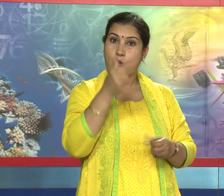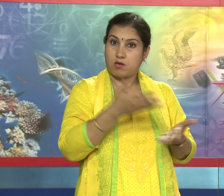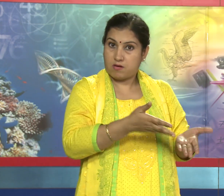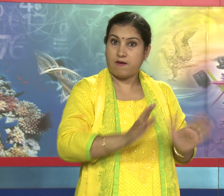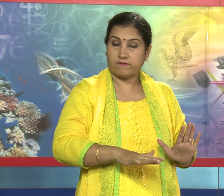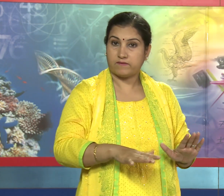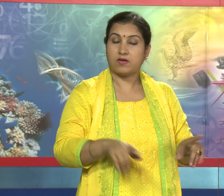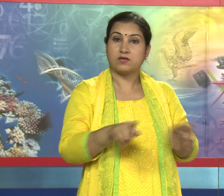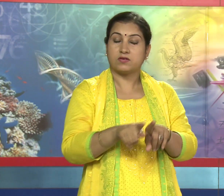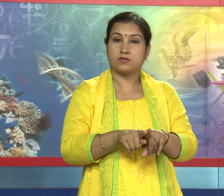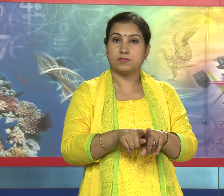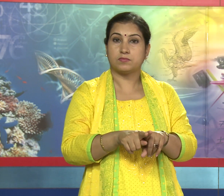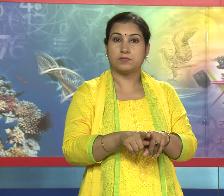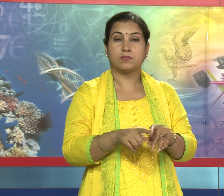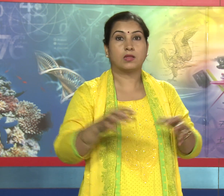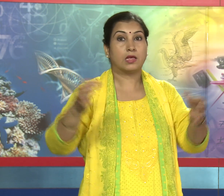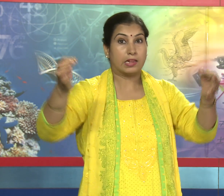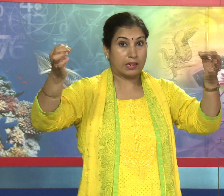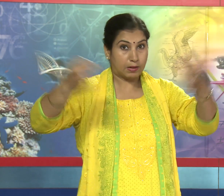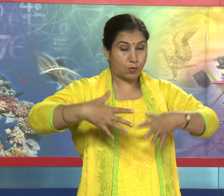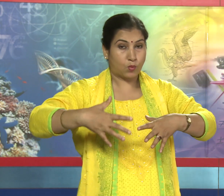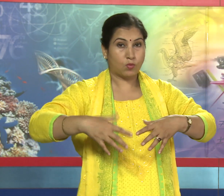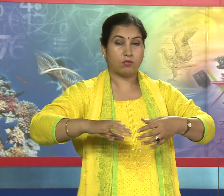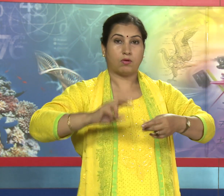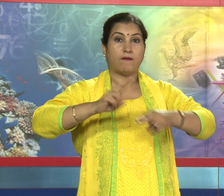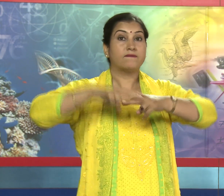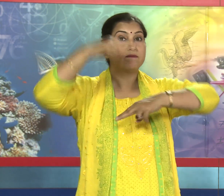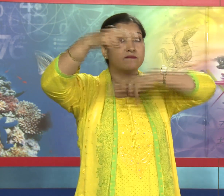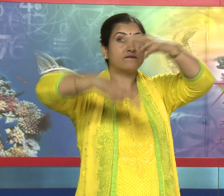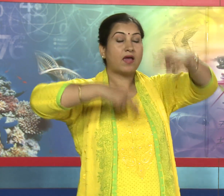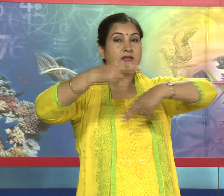and setting up water-based industries.